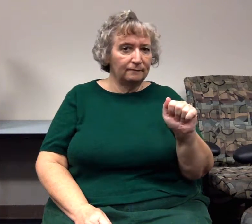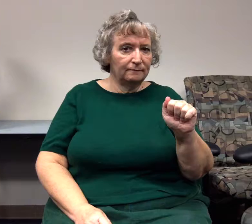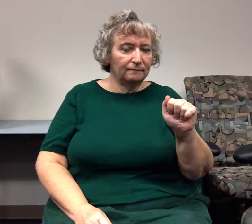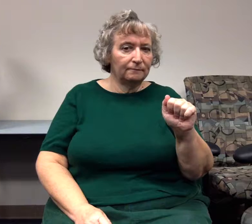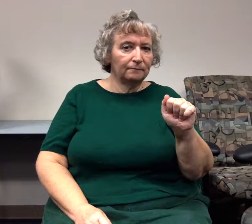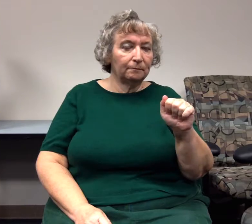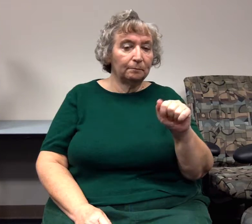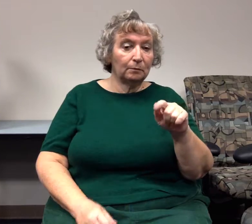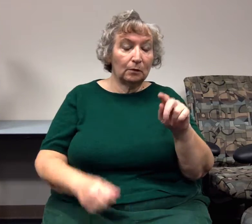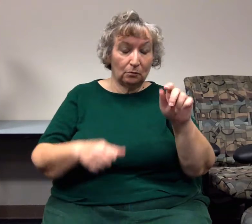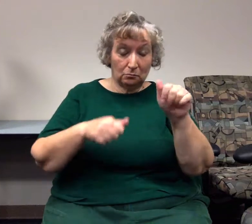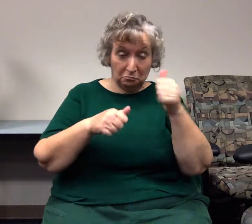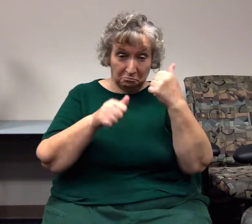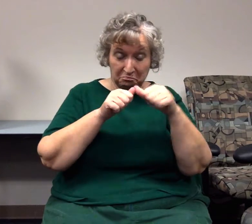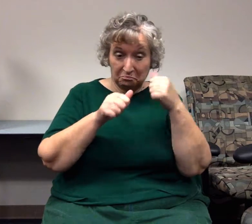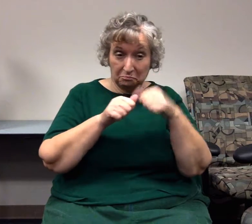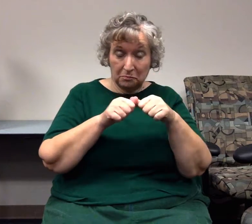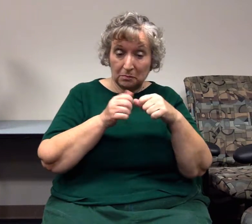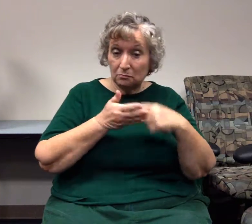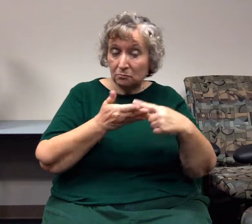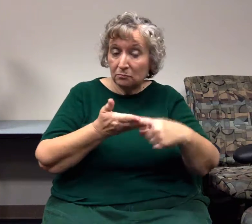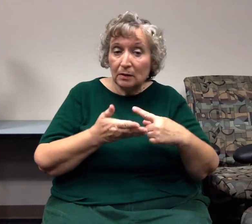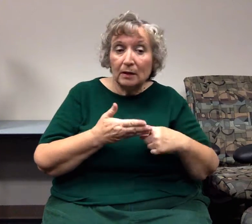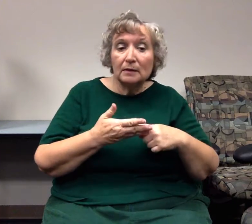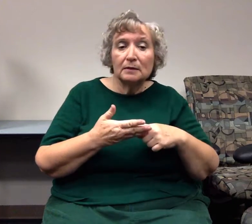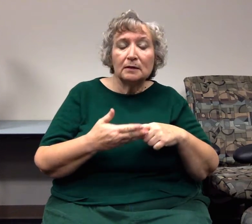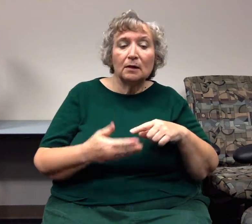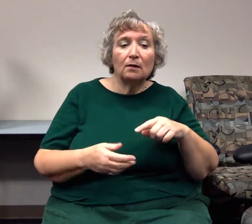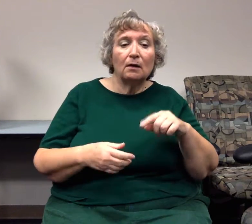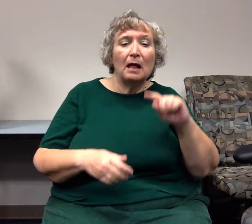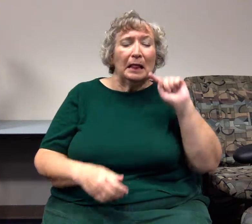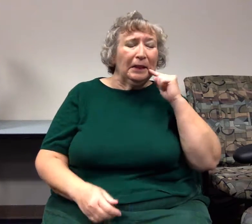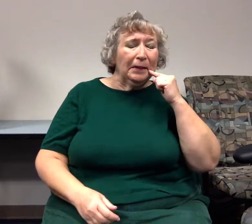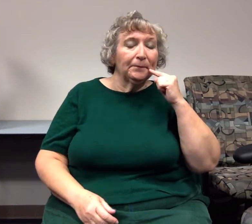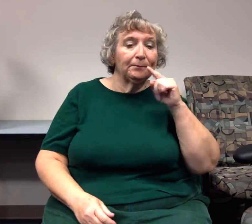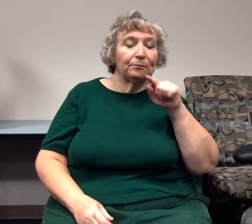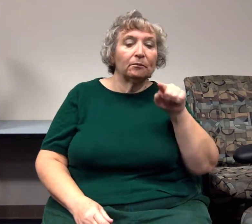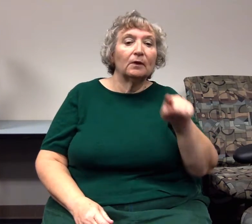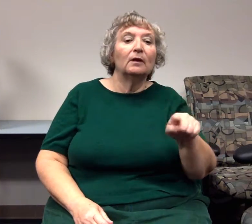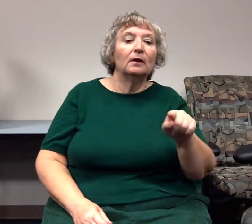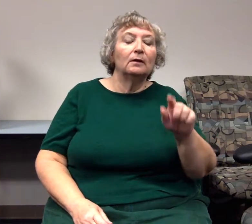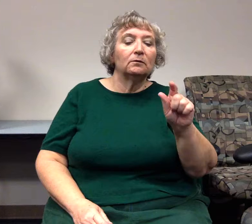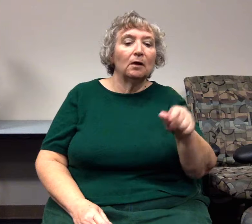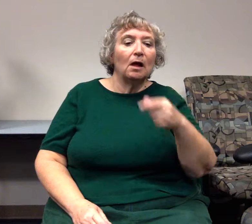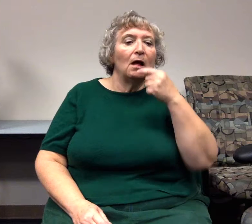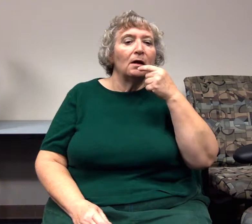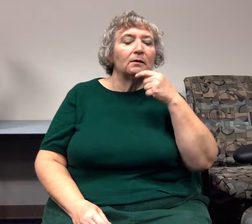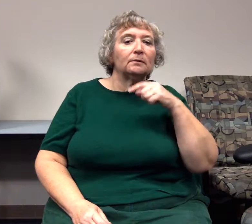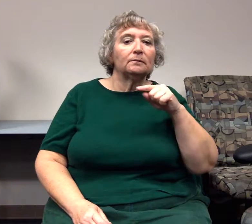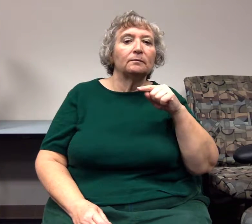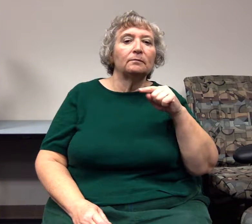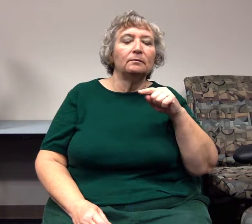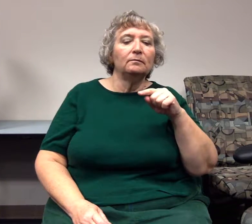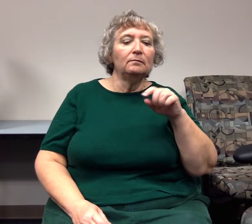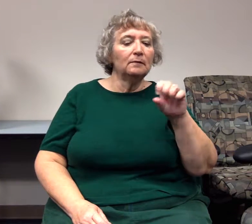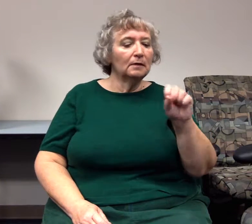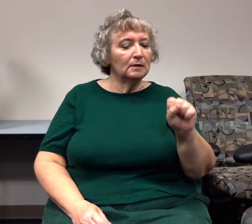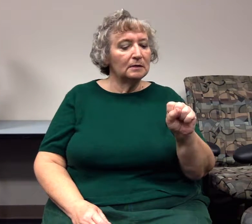lemon, we really had a sense of, wow, there were saliva glands in the bottom and also